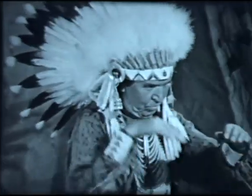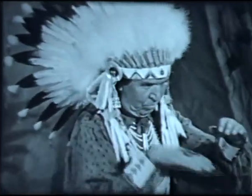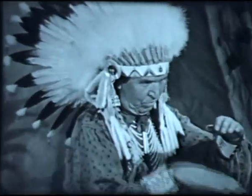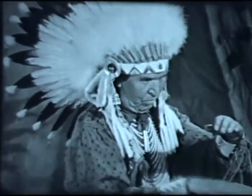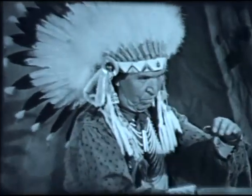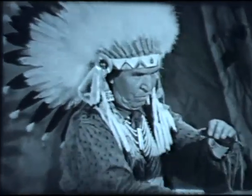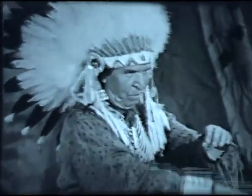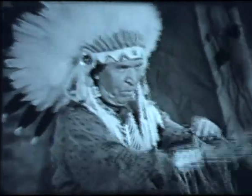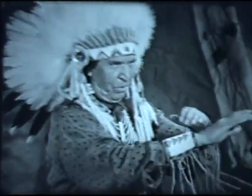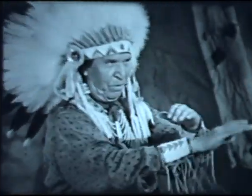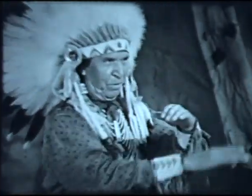Gee.